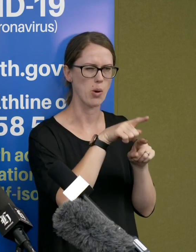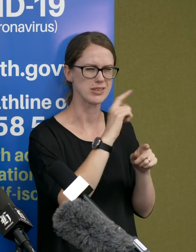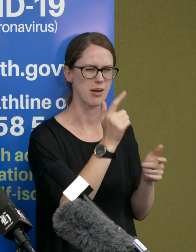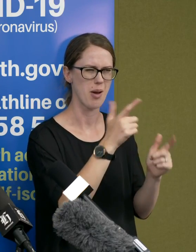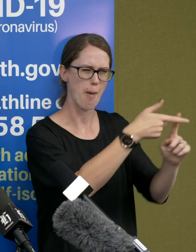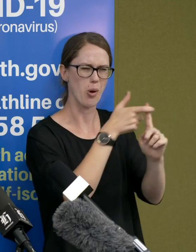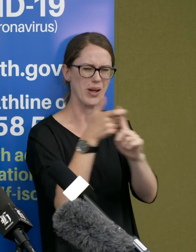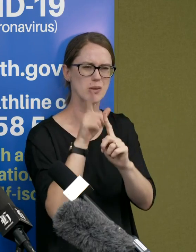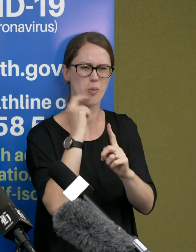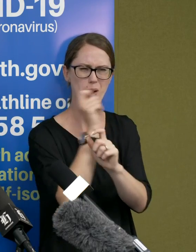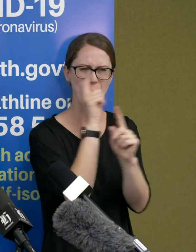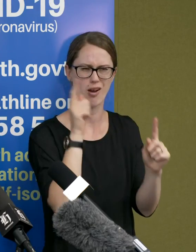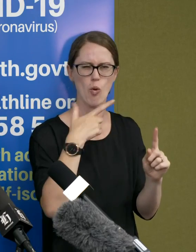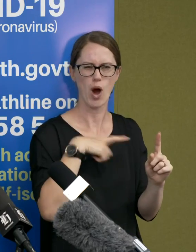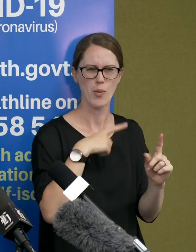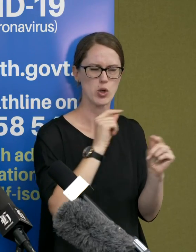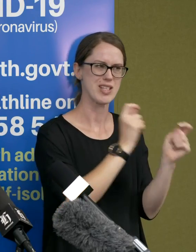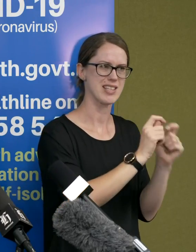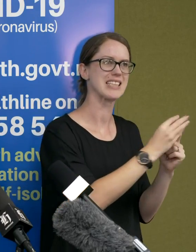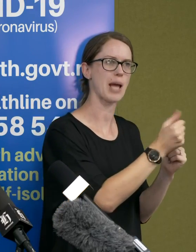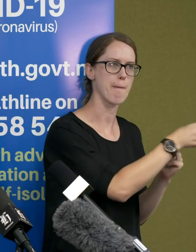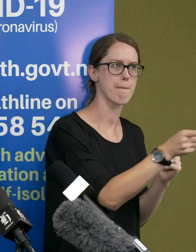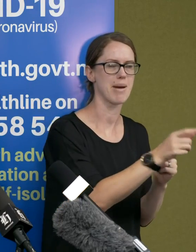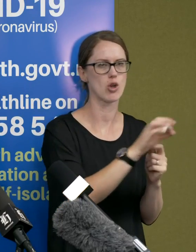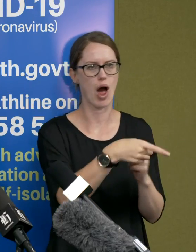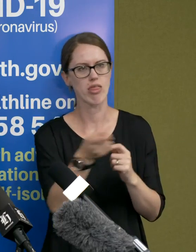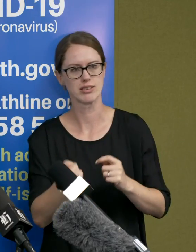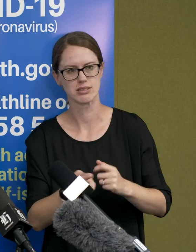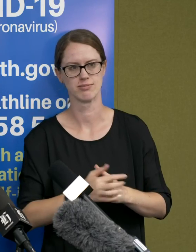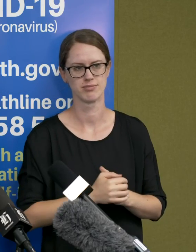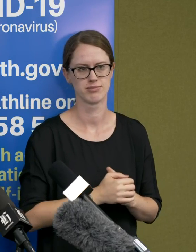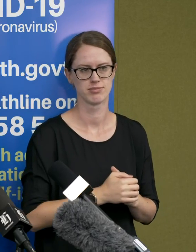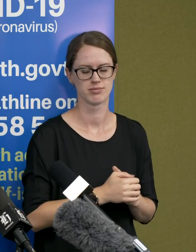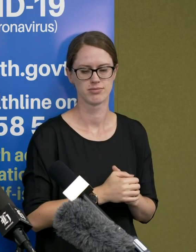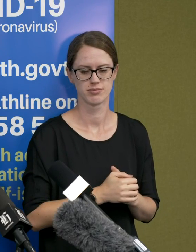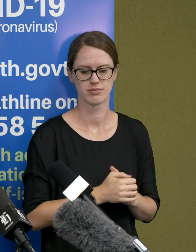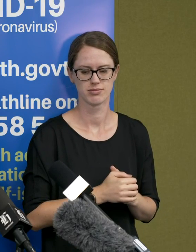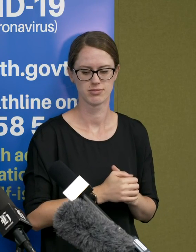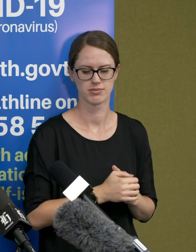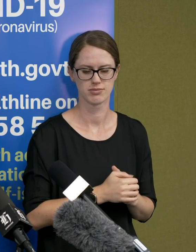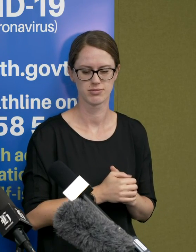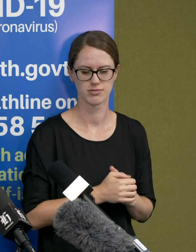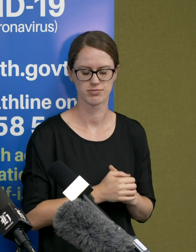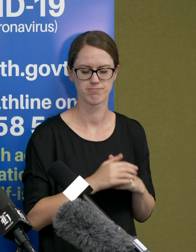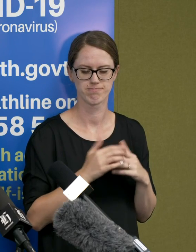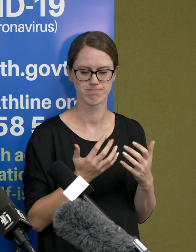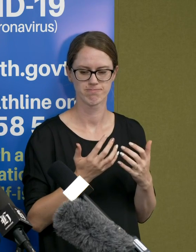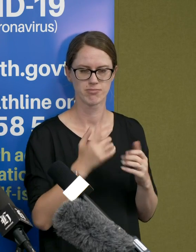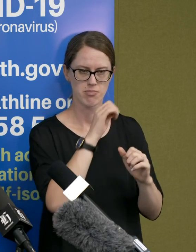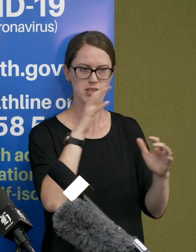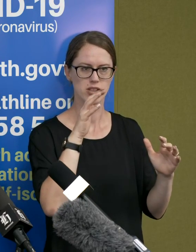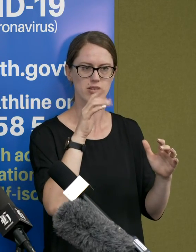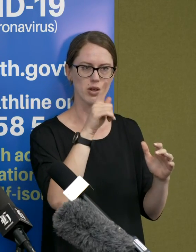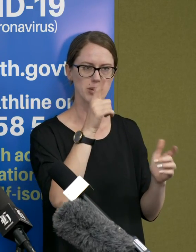be, and others will be, aware of why it is we test the people who we think might have COVID-19 to rule it in or out. And I imagine